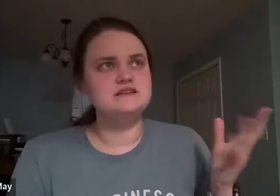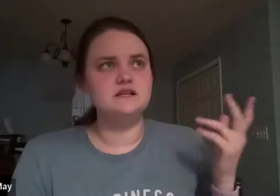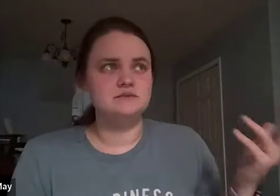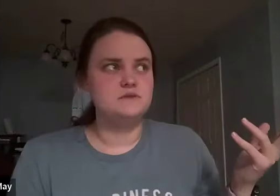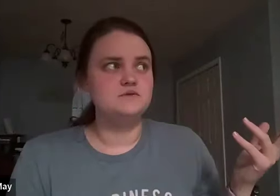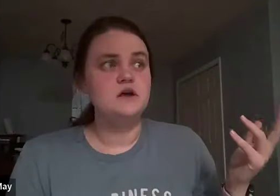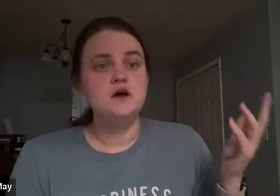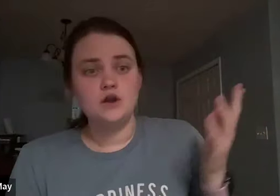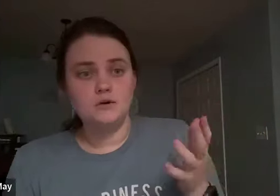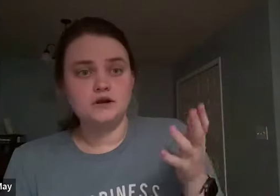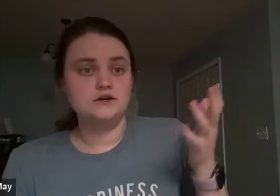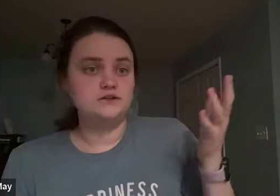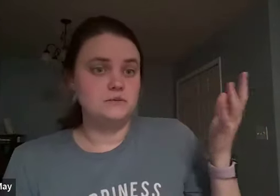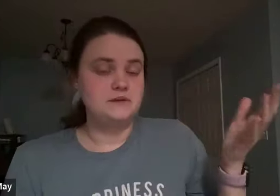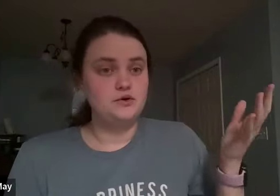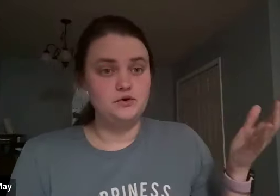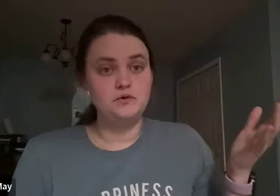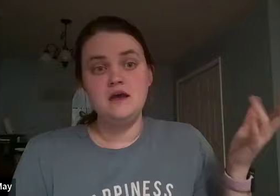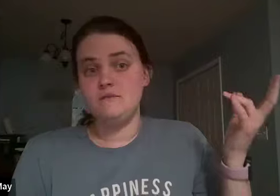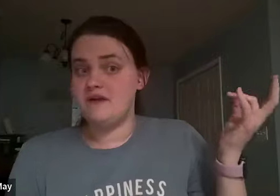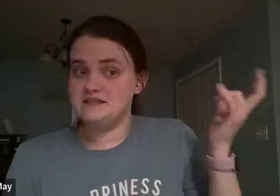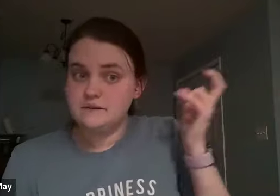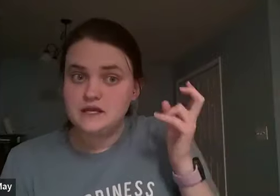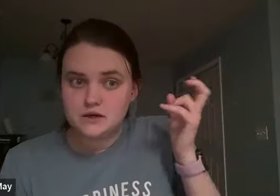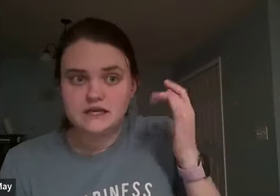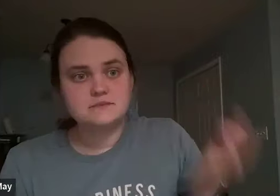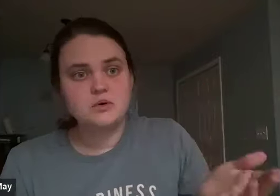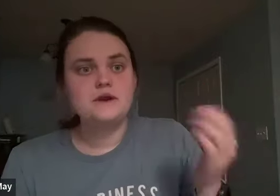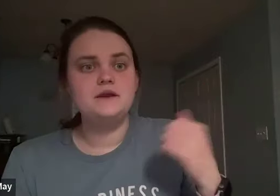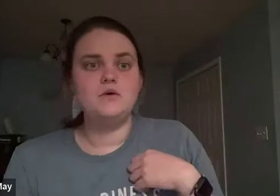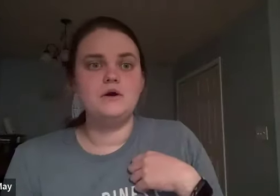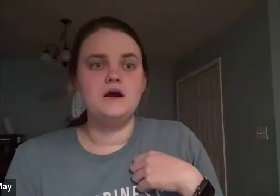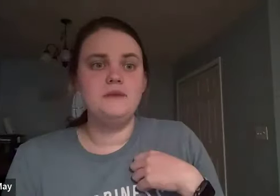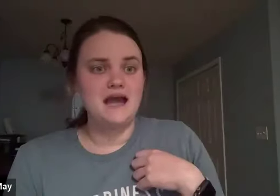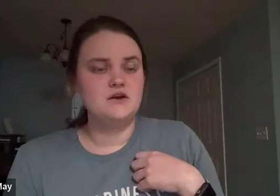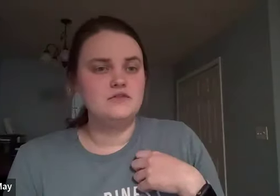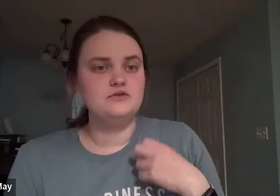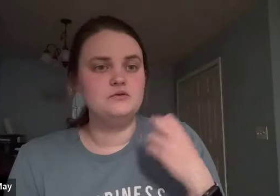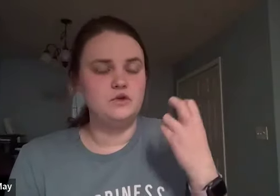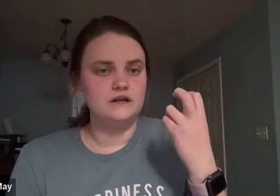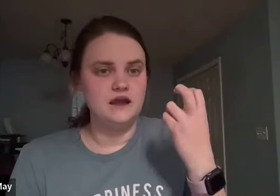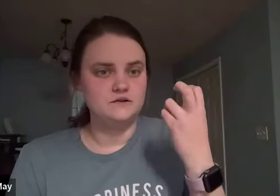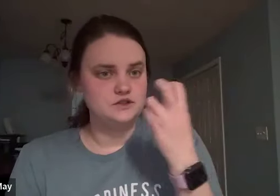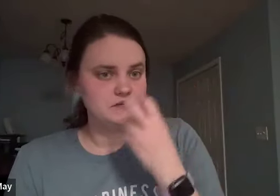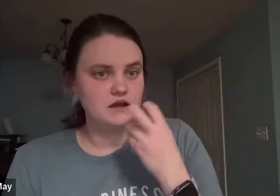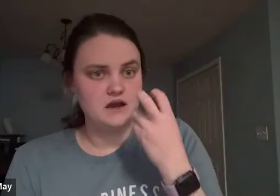this like sometimes with coworkers or people who may have had some hearing at some point or had gone through learning how to speak, have